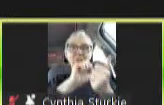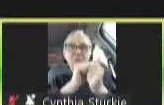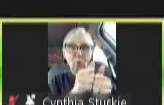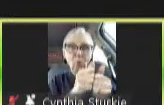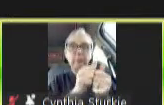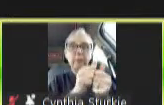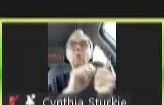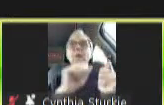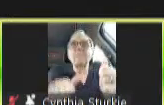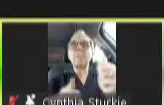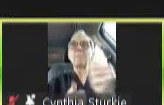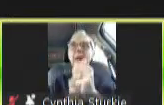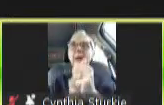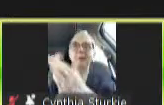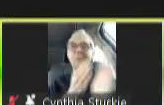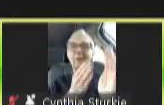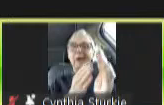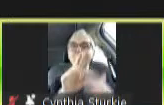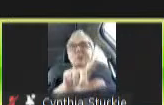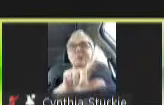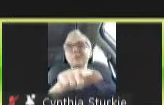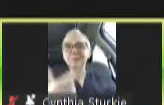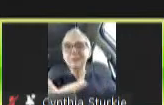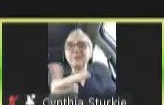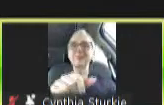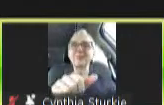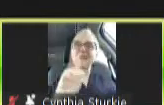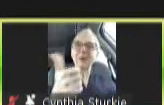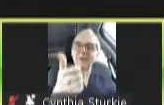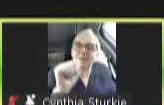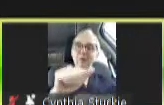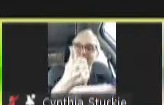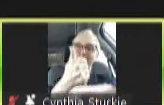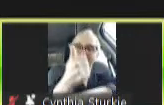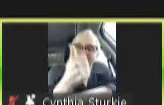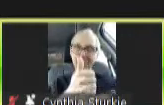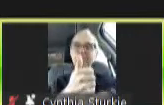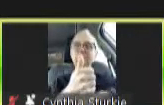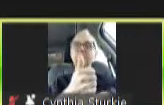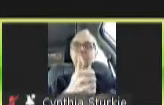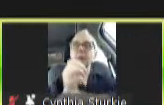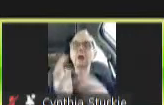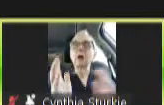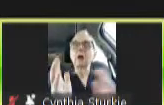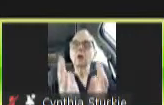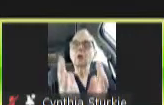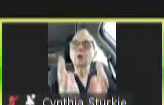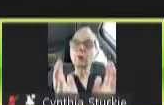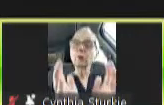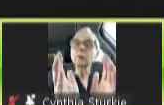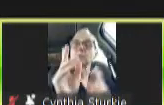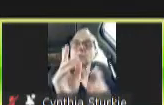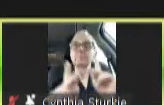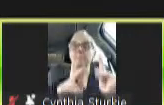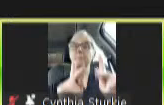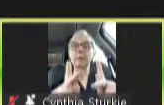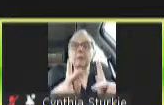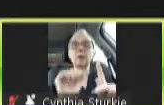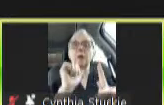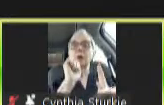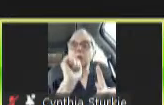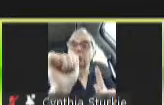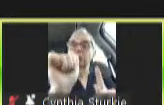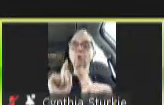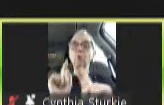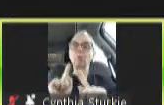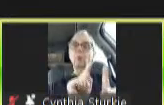backup plan in place. I also do want to really urge people, don't go to the